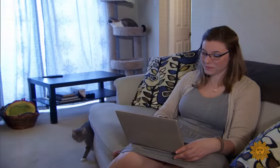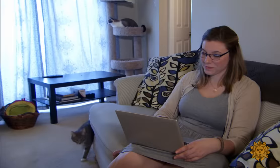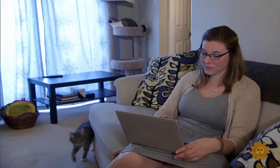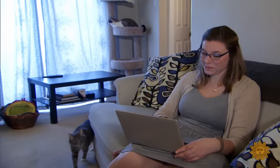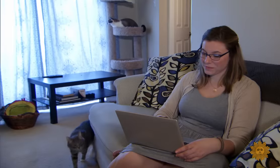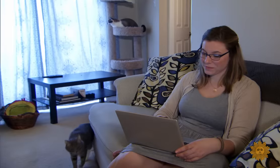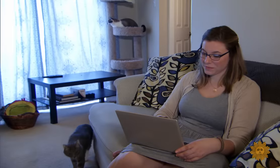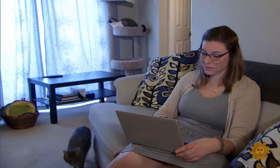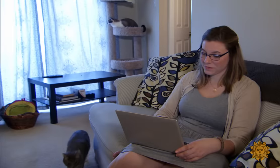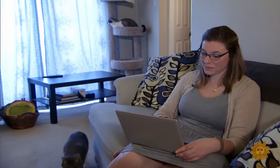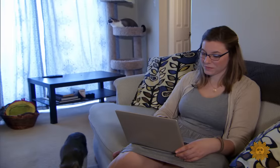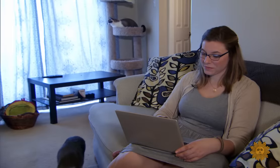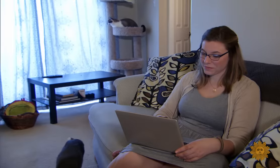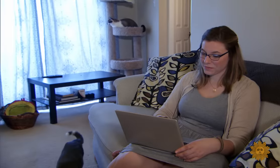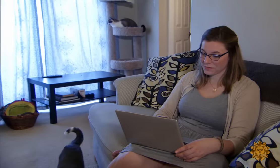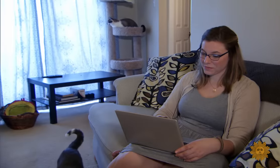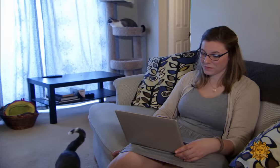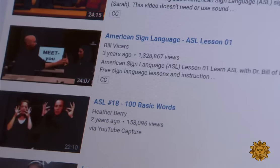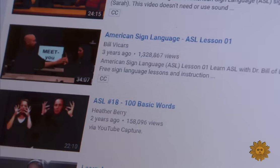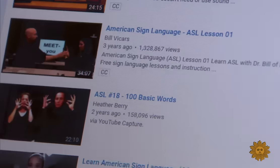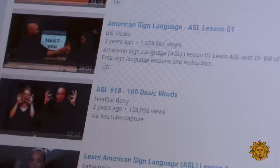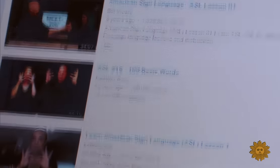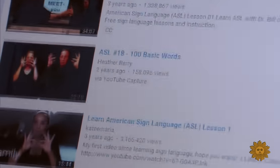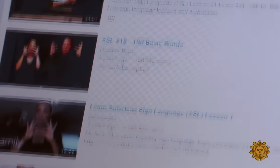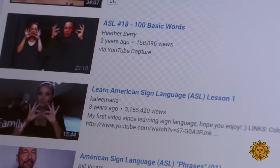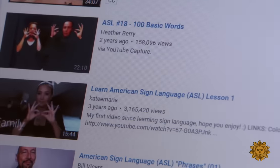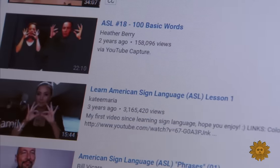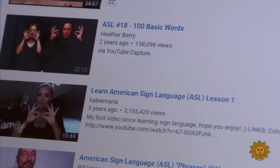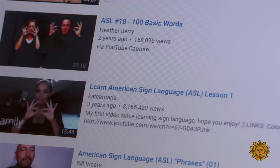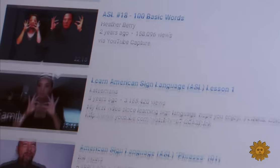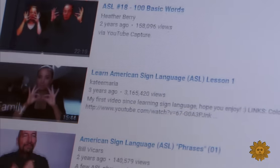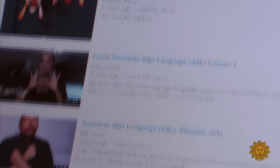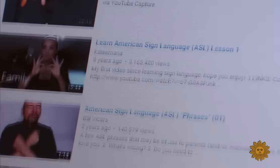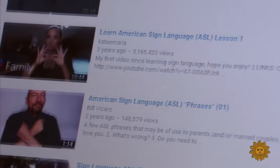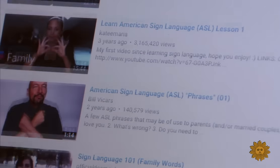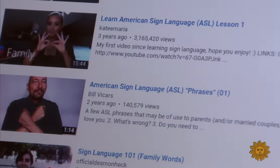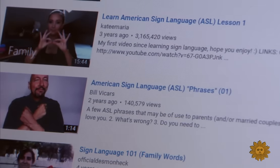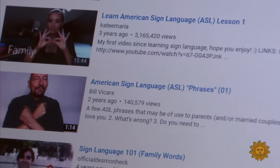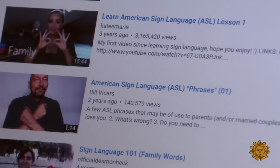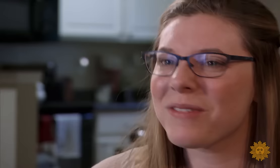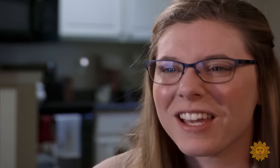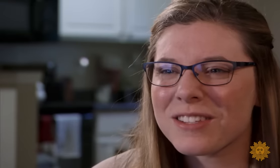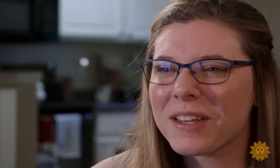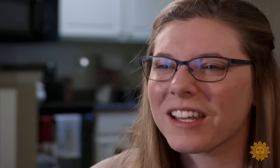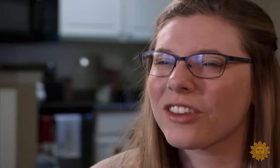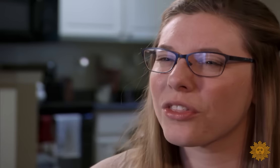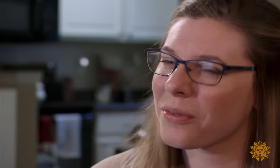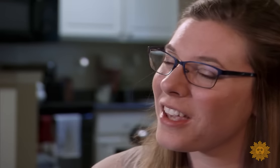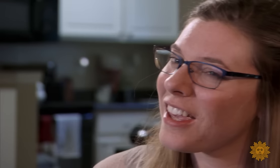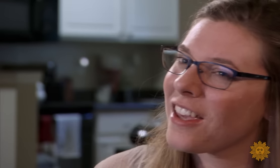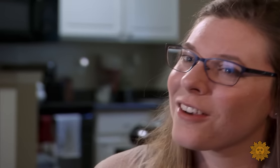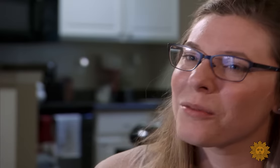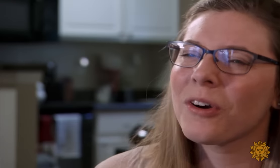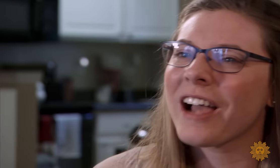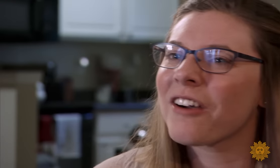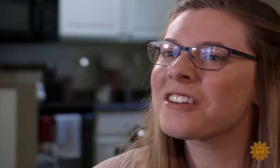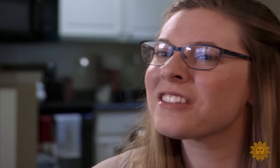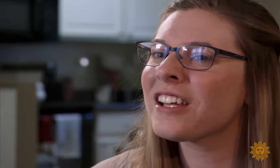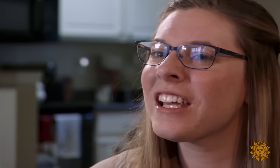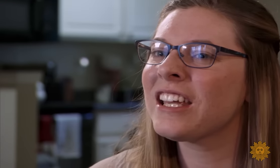home, go on the Internet, and learn sign language for him. Maybe I spent like three or more hours on it.